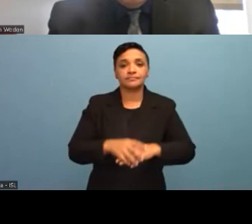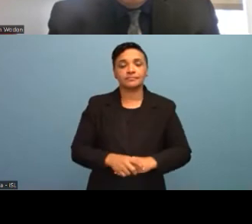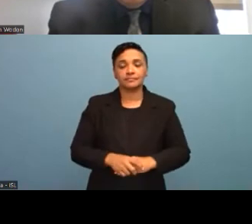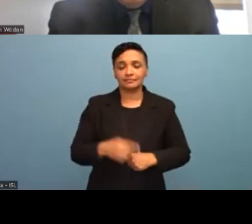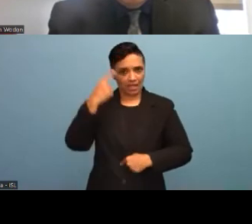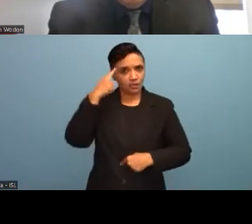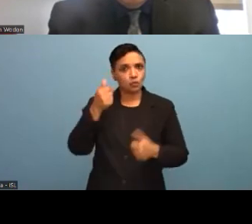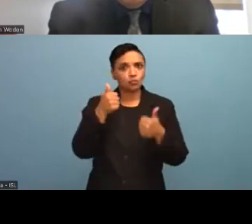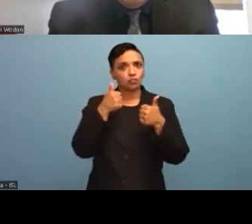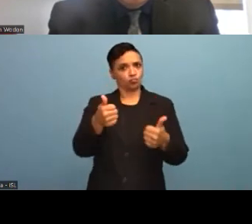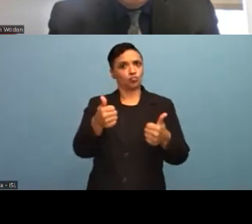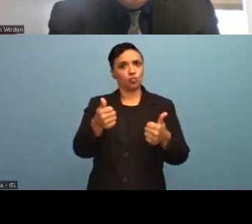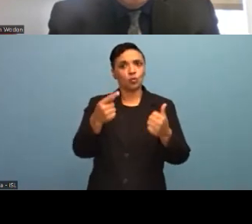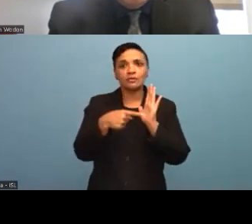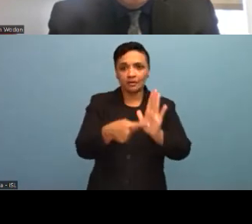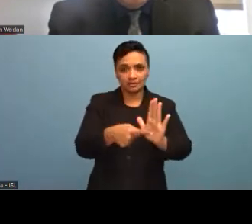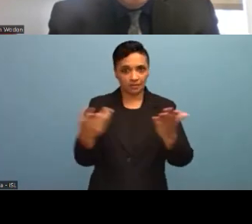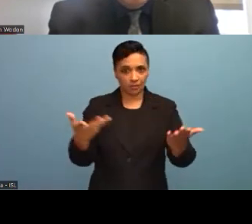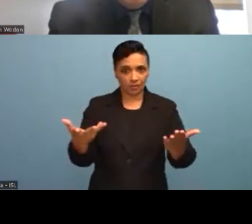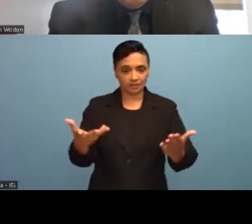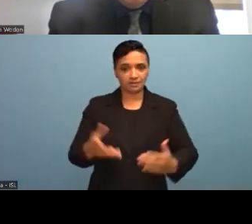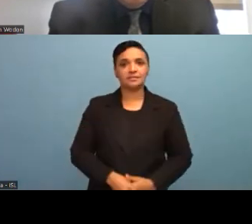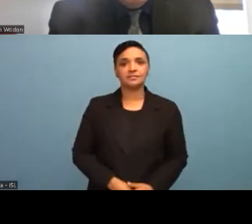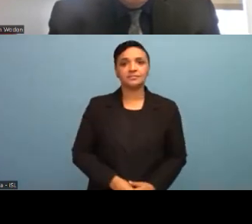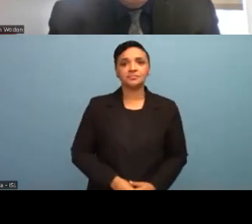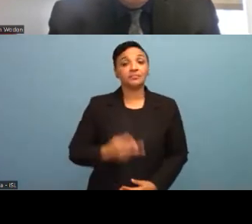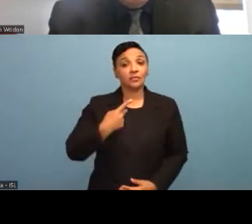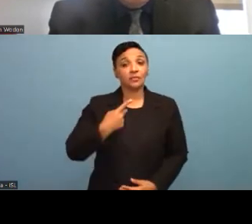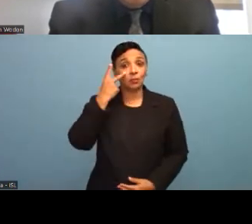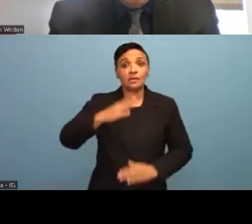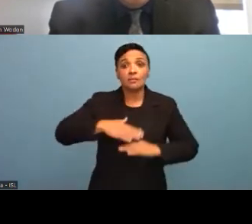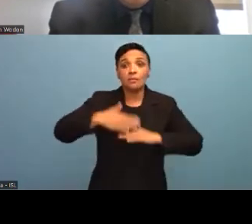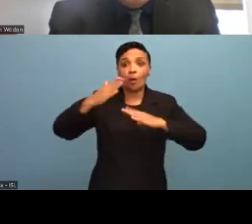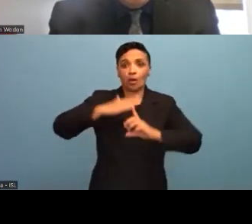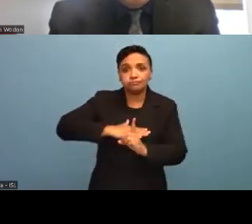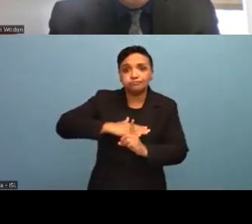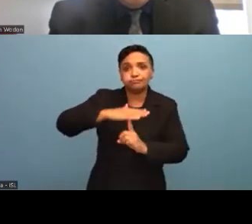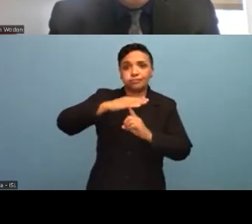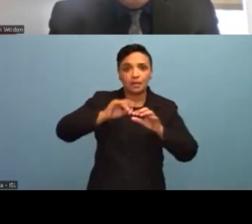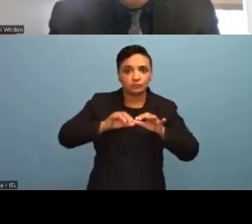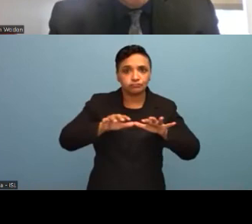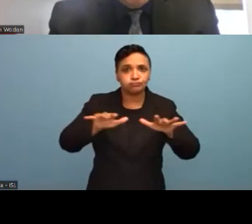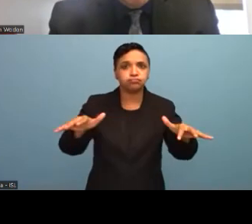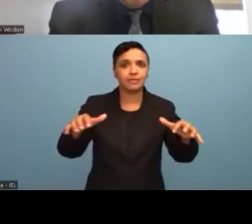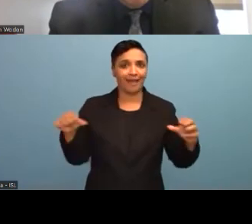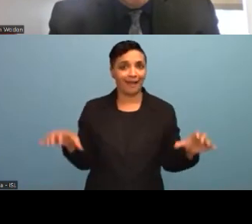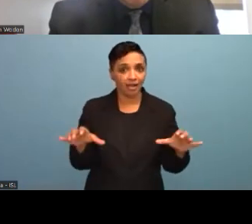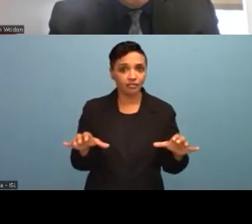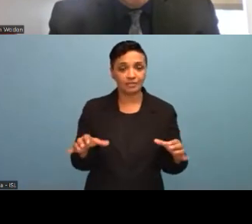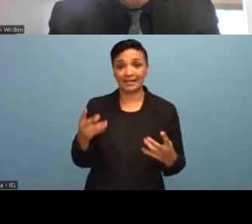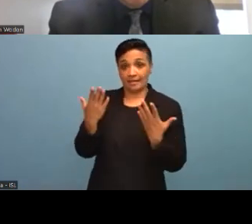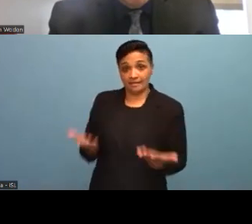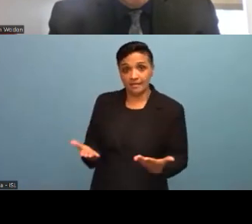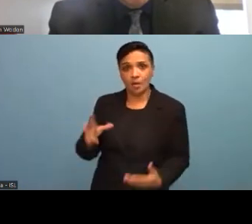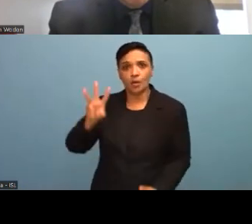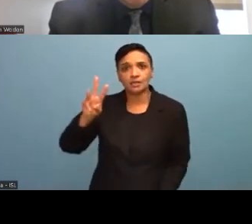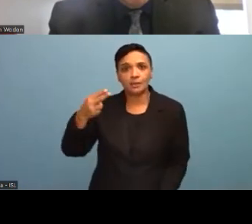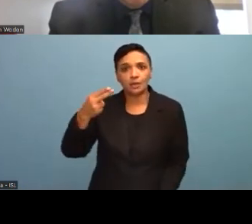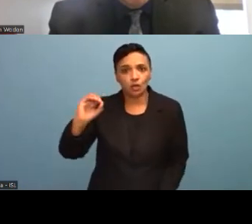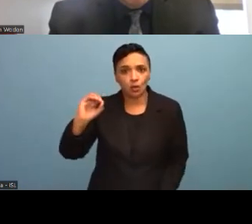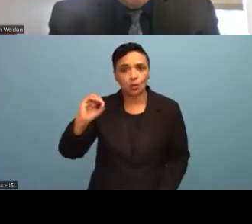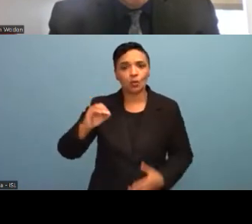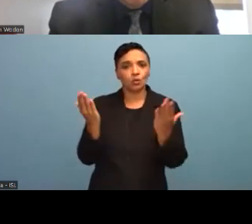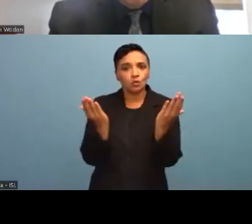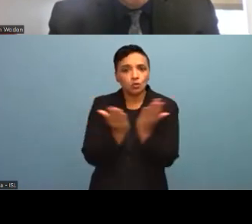of how we will see progress and scale up action is now that WHO has included preschool and school